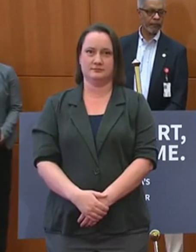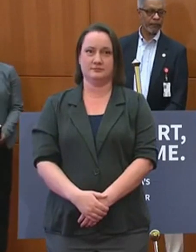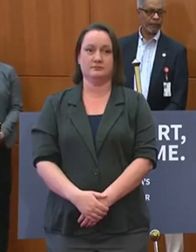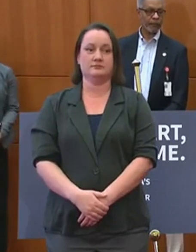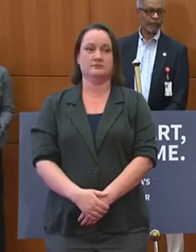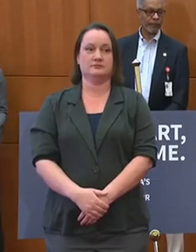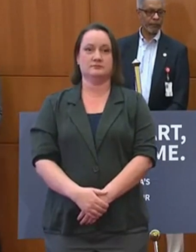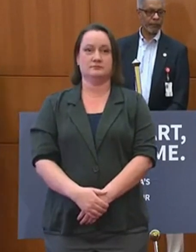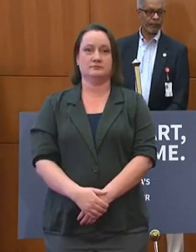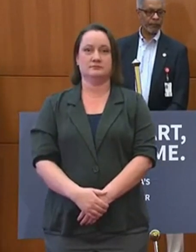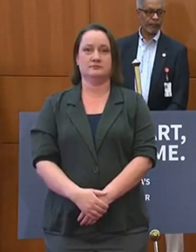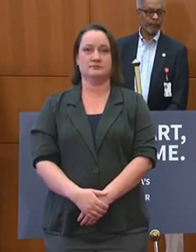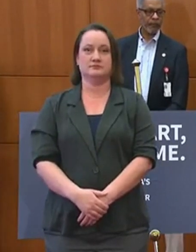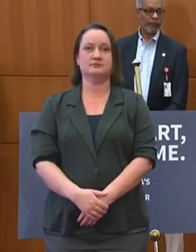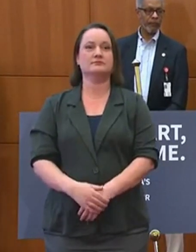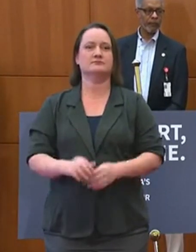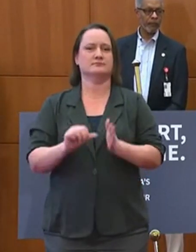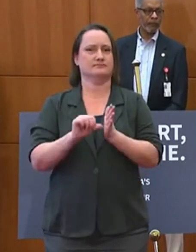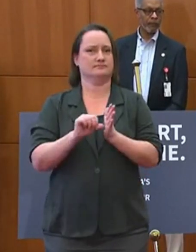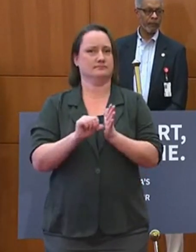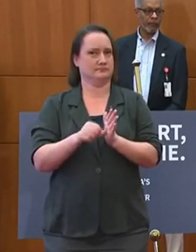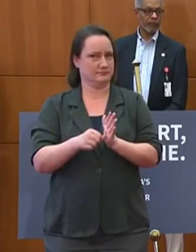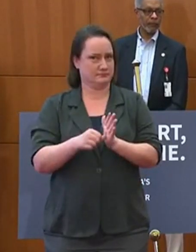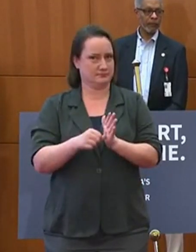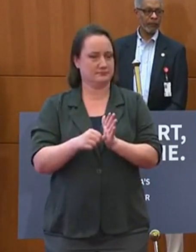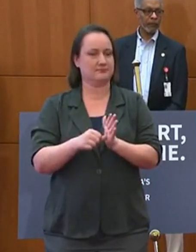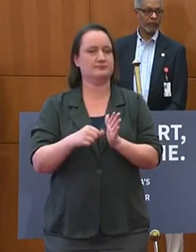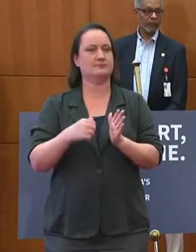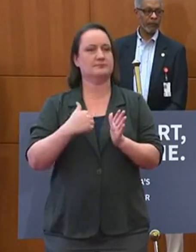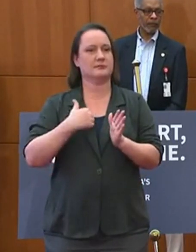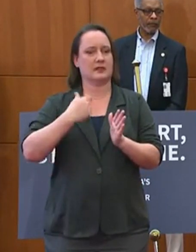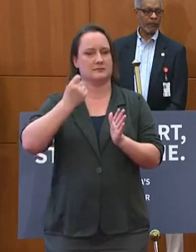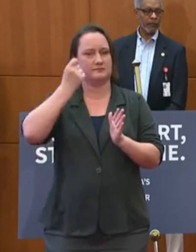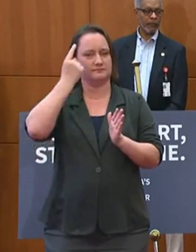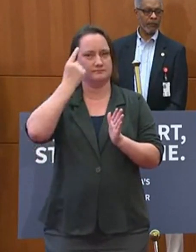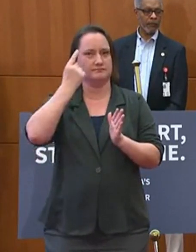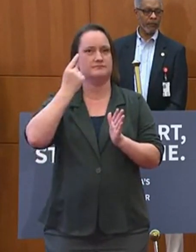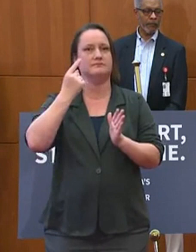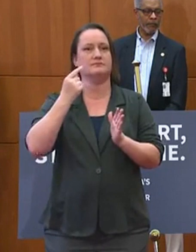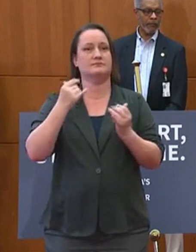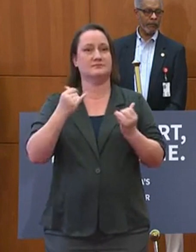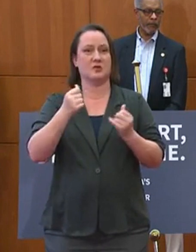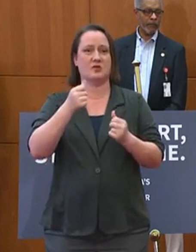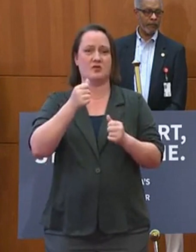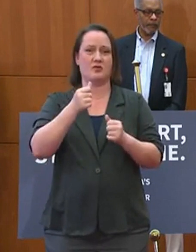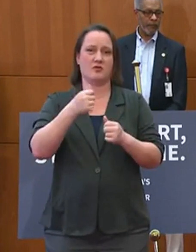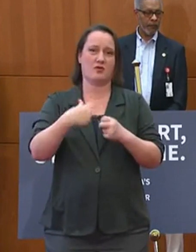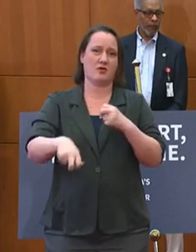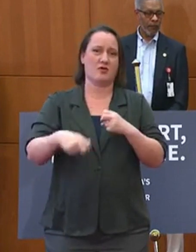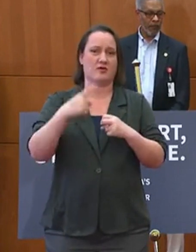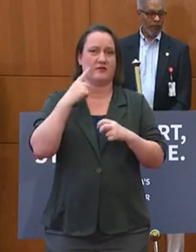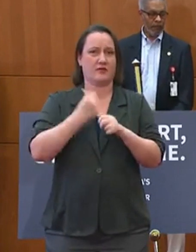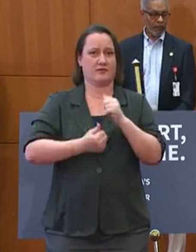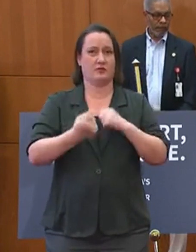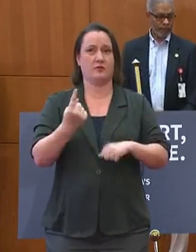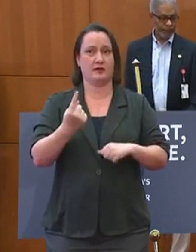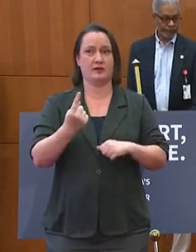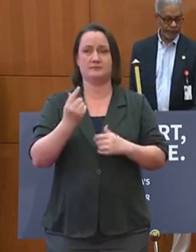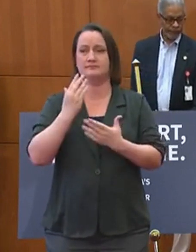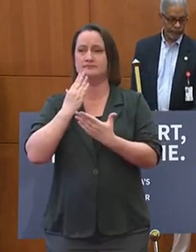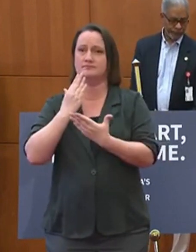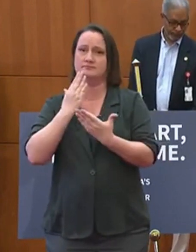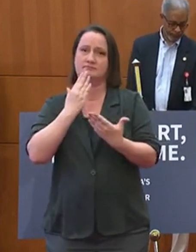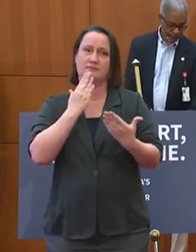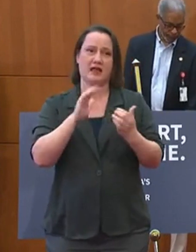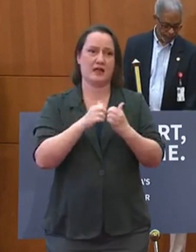I want to reiterate that I know all of this is hard on everyone, and I thank all of you for the way you're handling